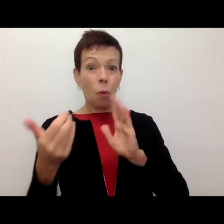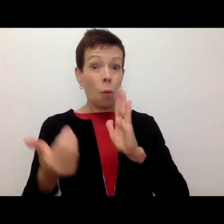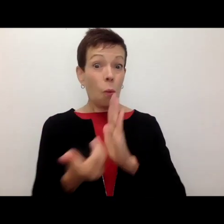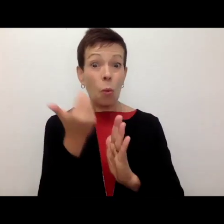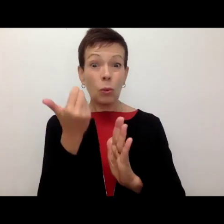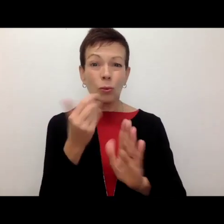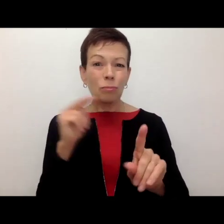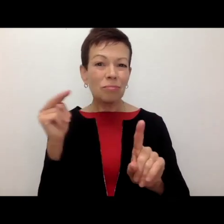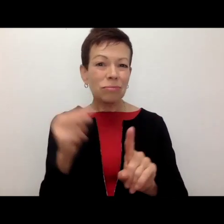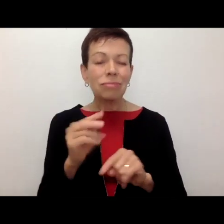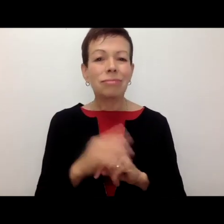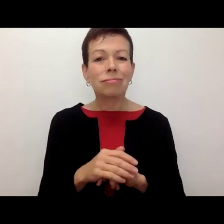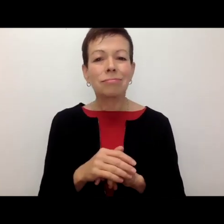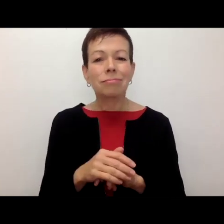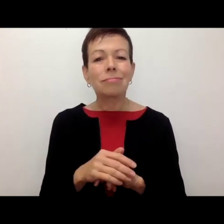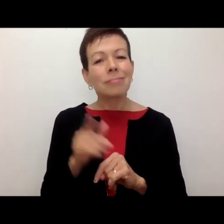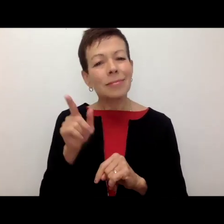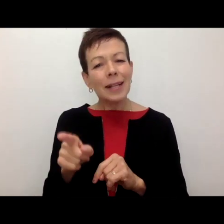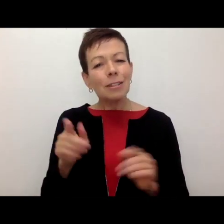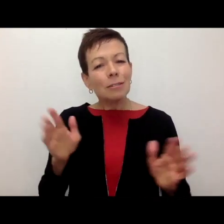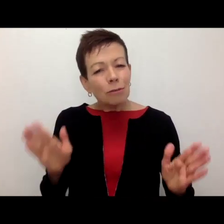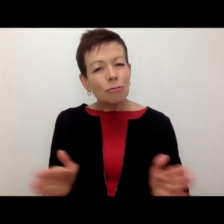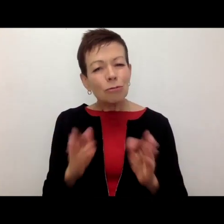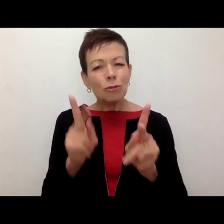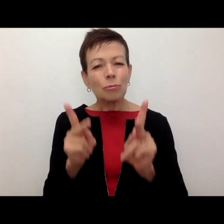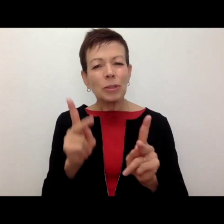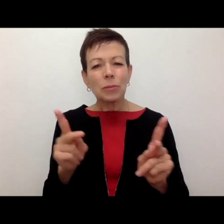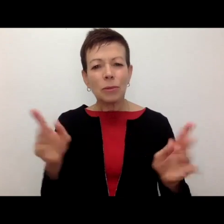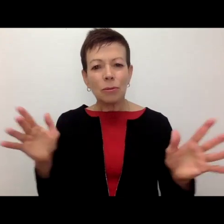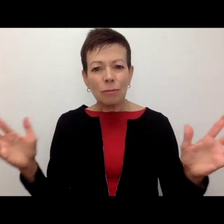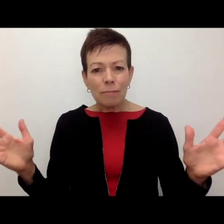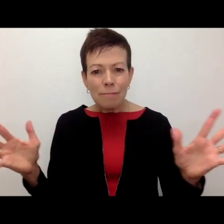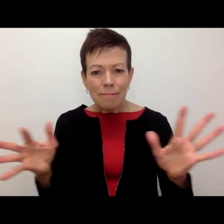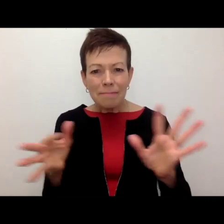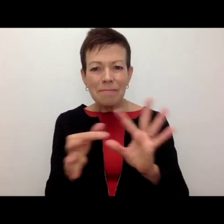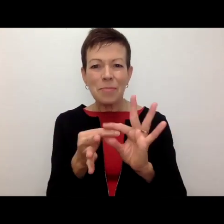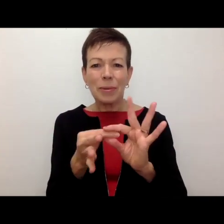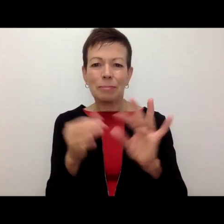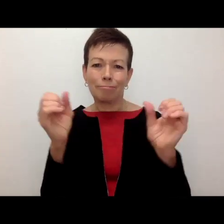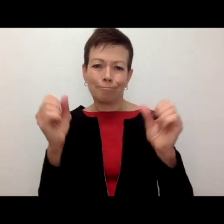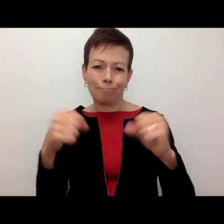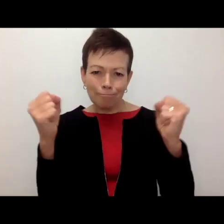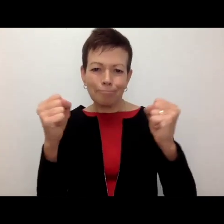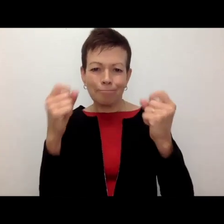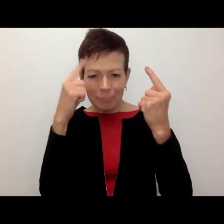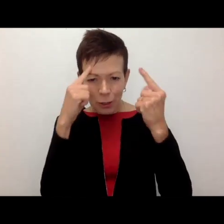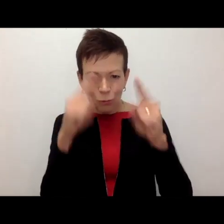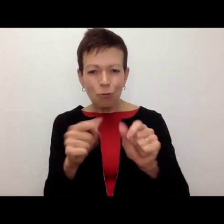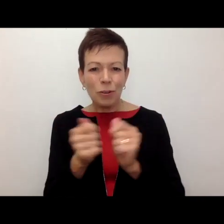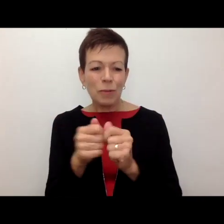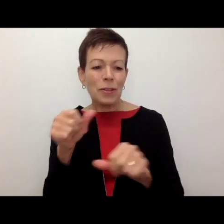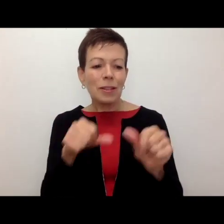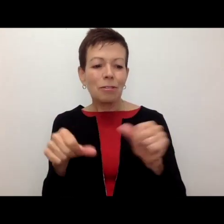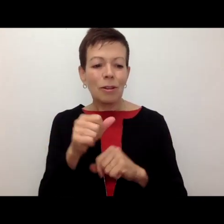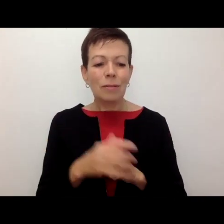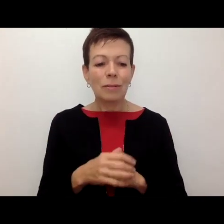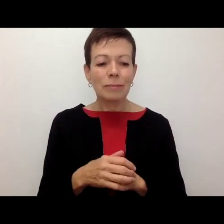in a completely new perspective. He also had that ability to bring people to consensus, to come to agreement